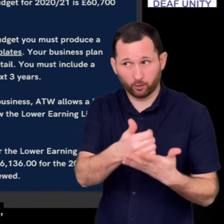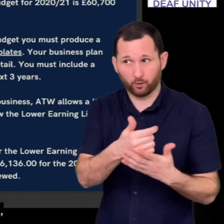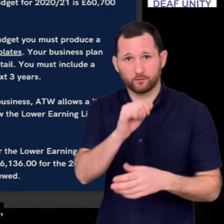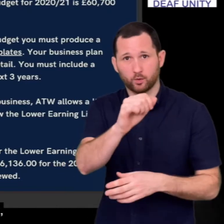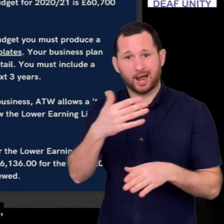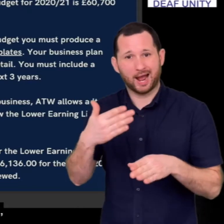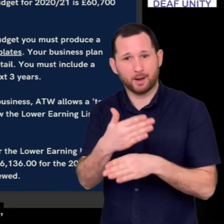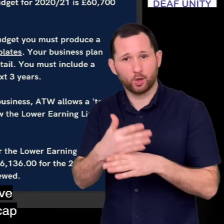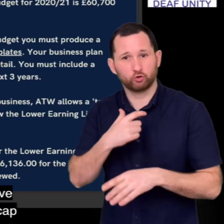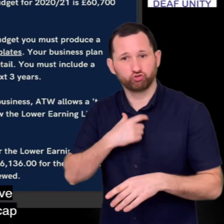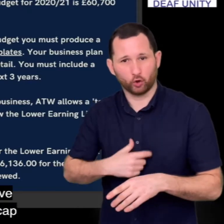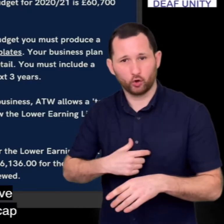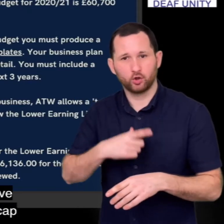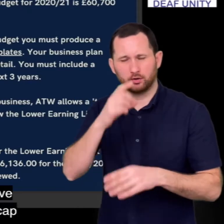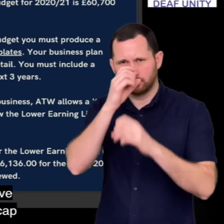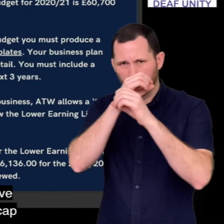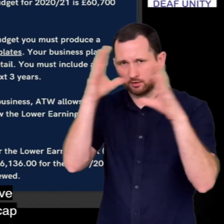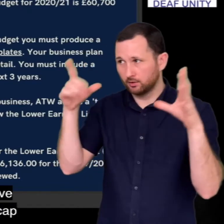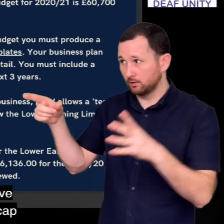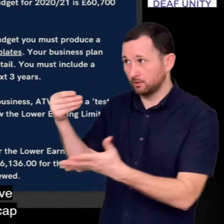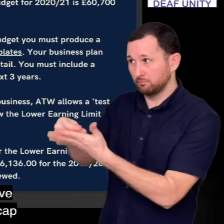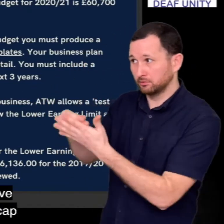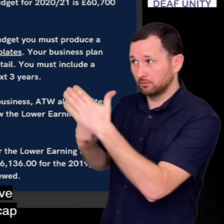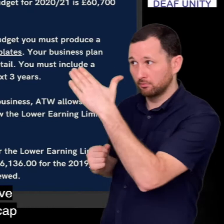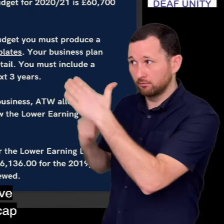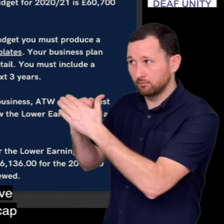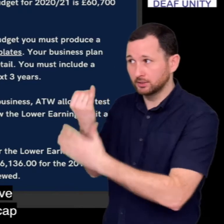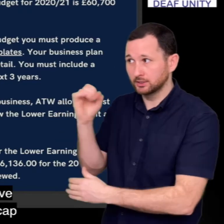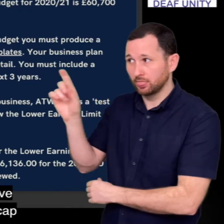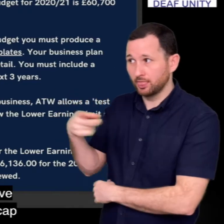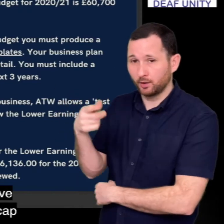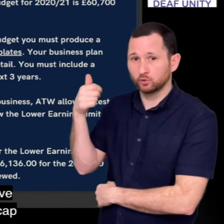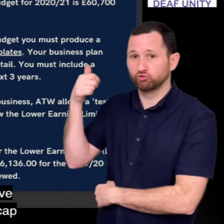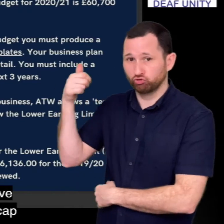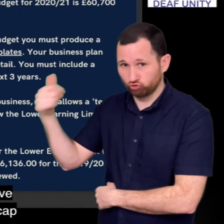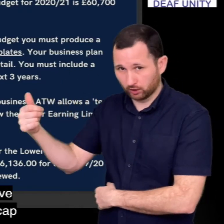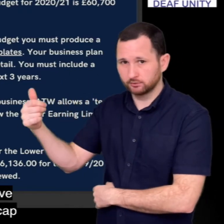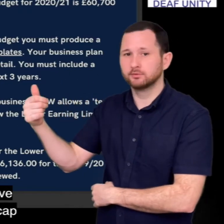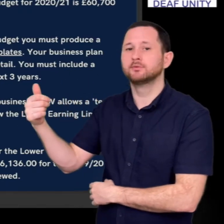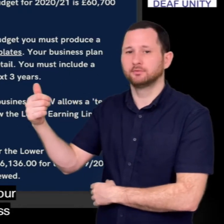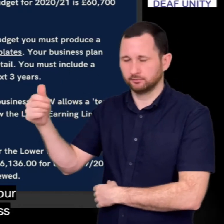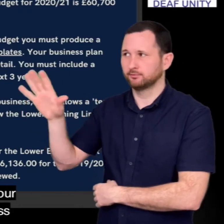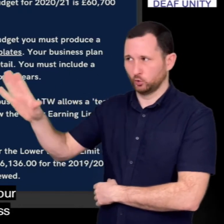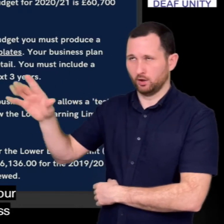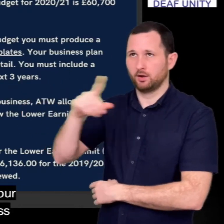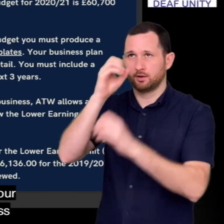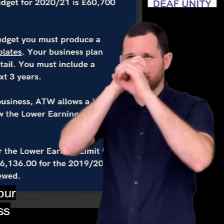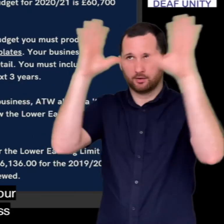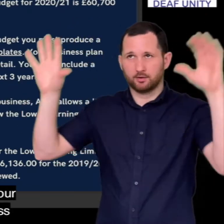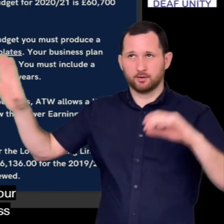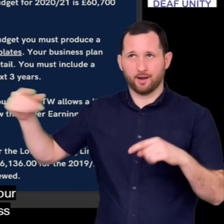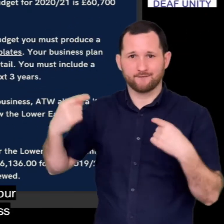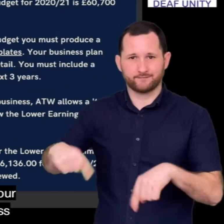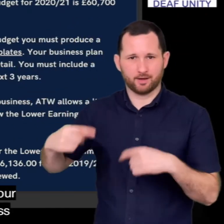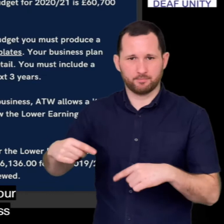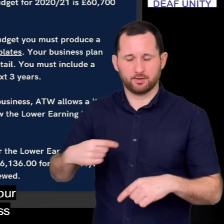employed role, you still have access to that budget cap, and you can start off your